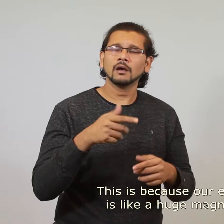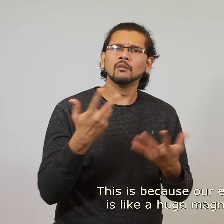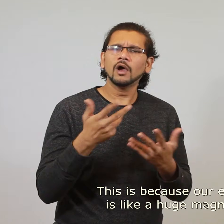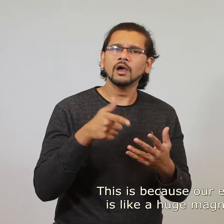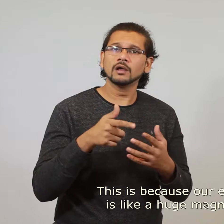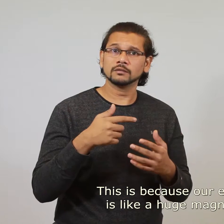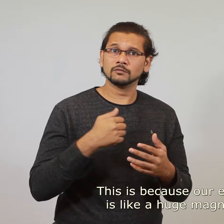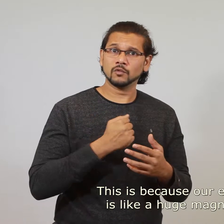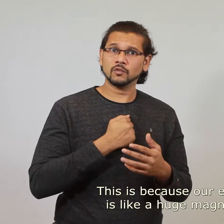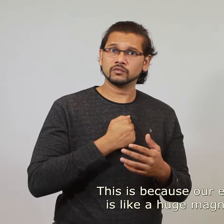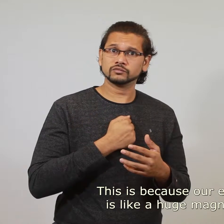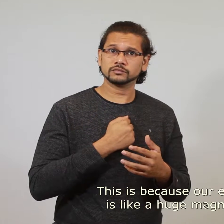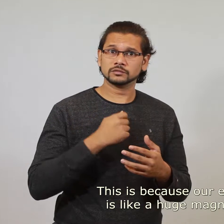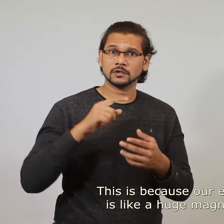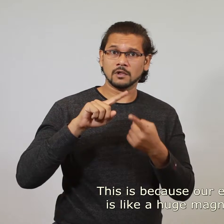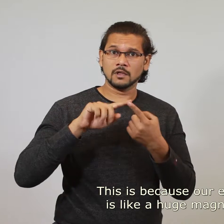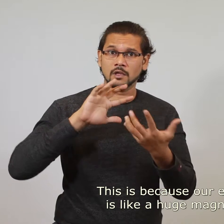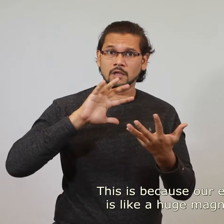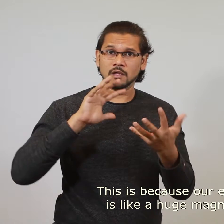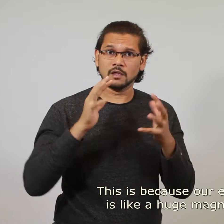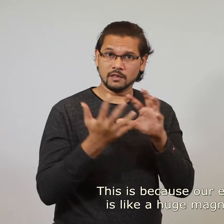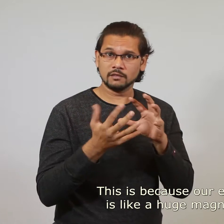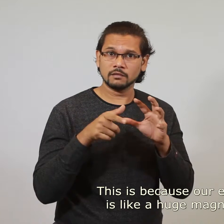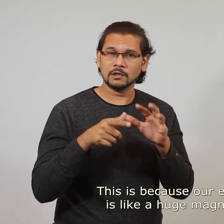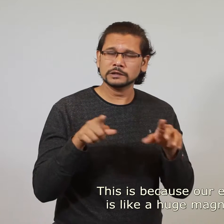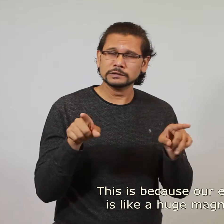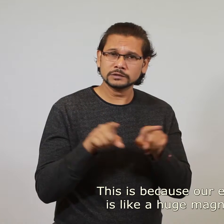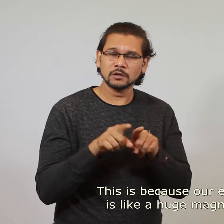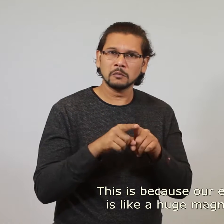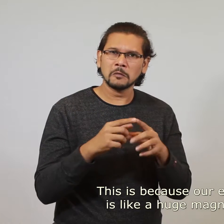This is because our Earth is like a huge magnet.